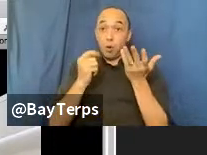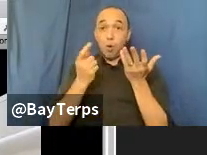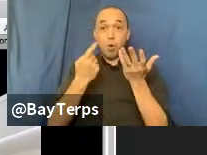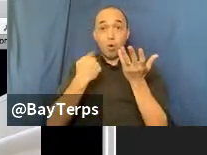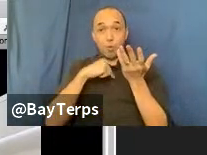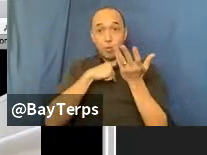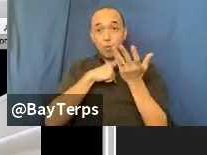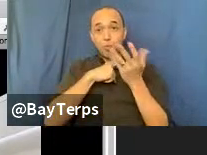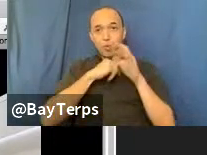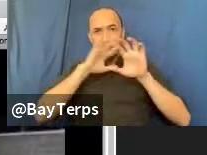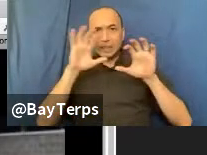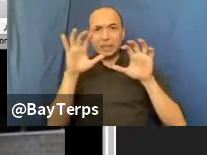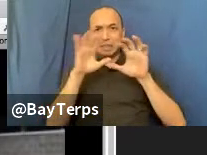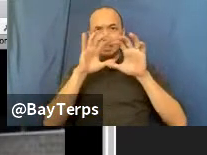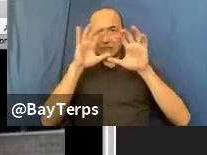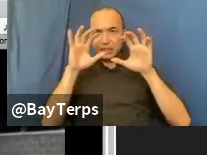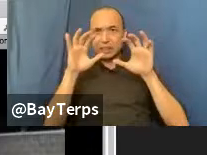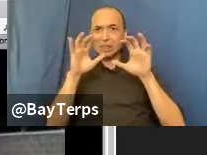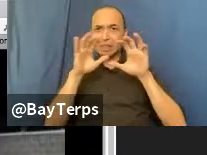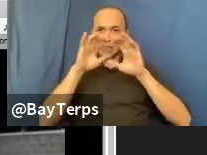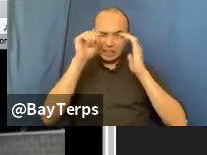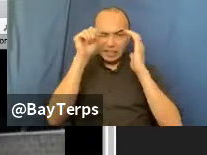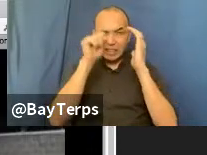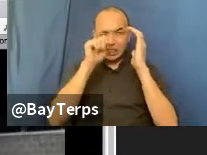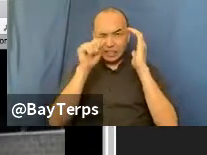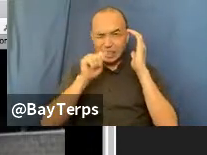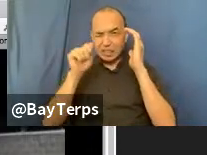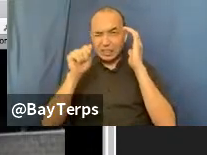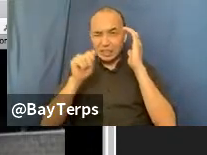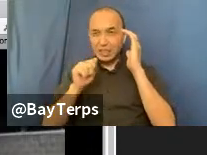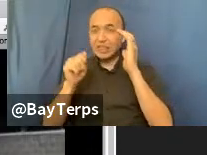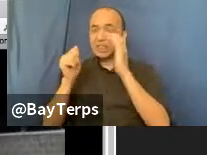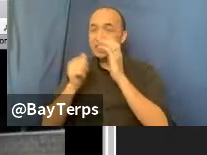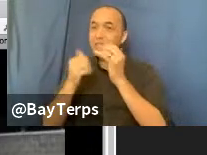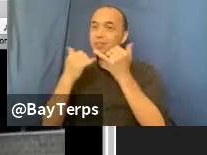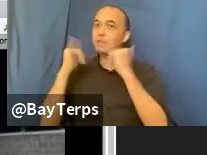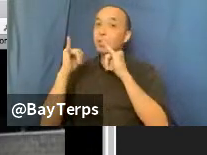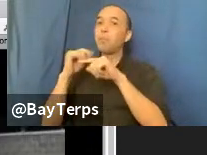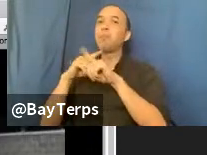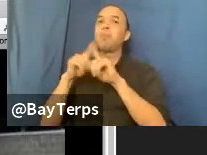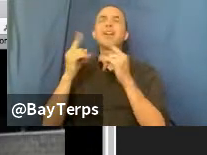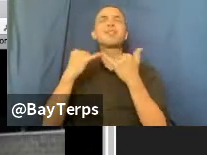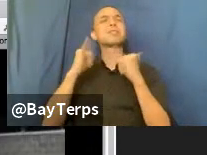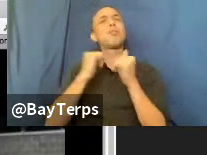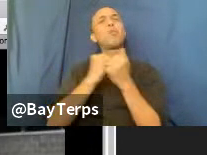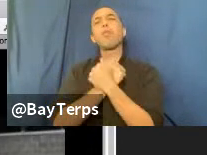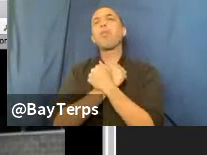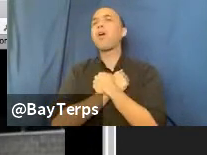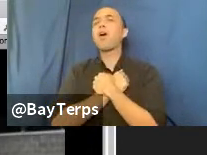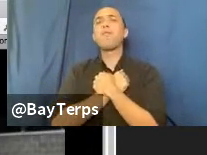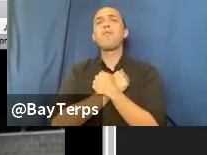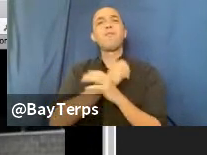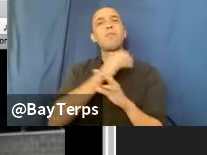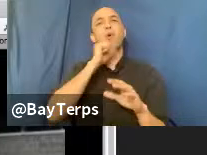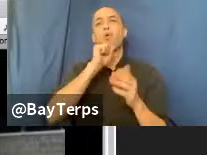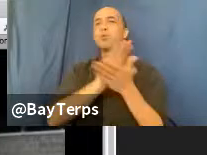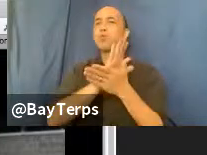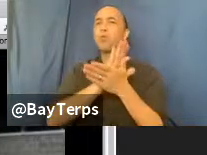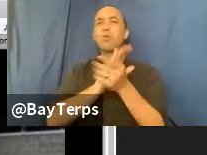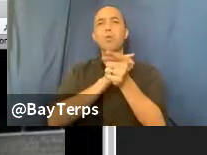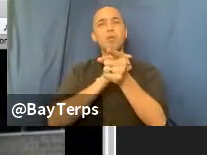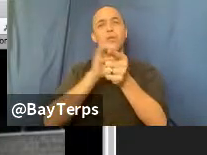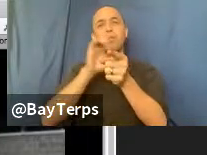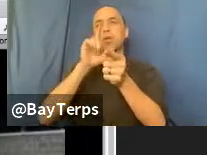and super intricate work, but we also still have a deep appreciation and love for classic jack-o'-lanterns. There's